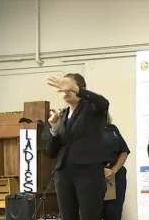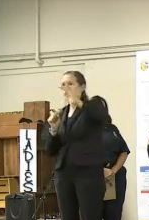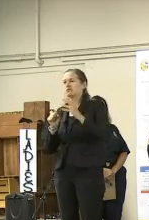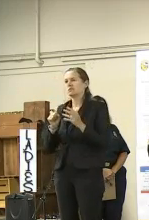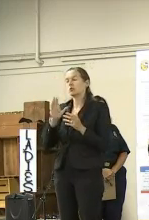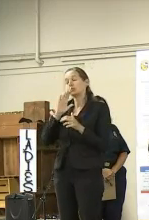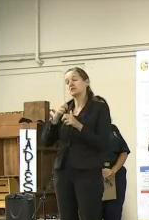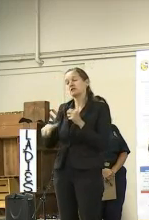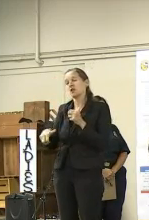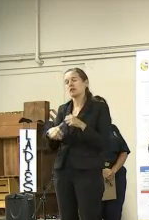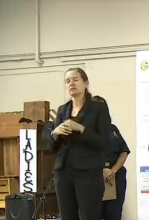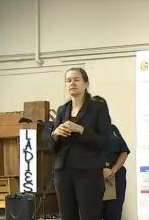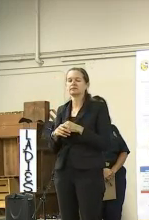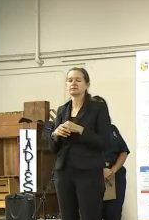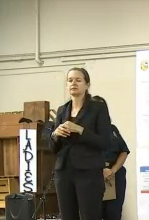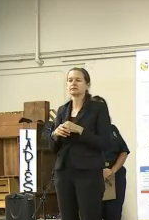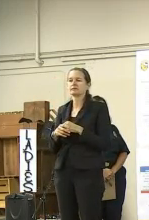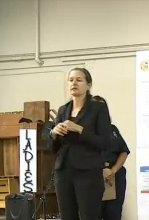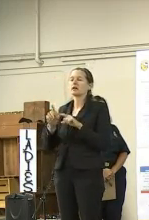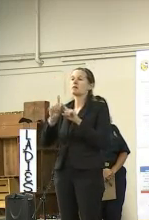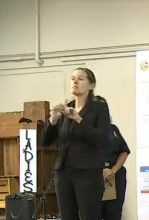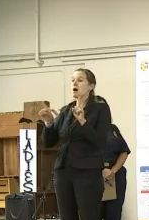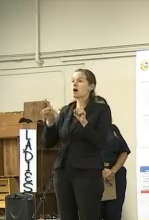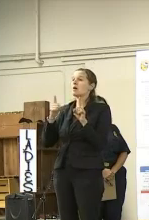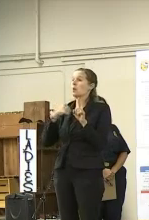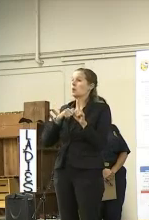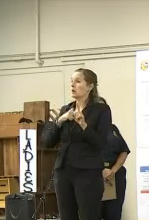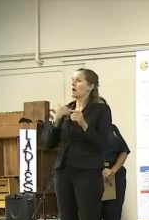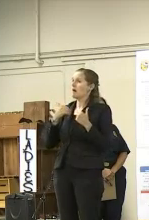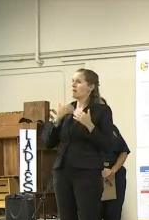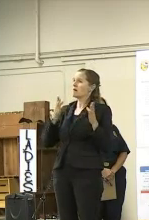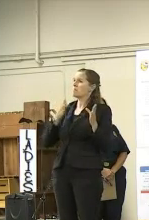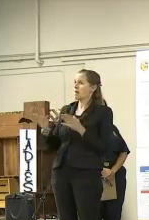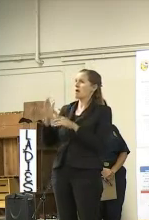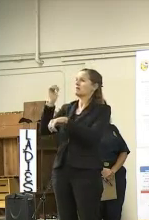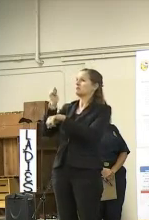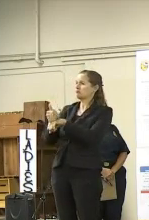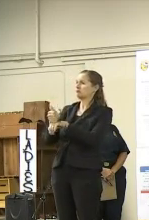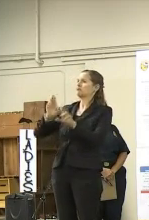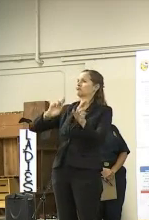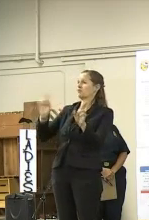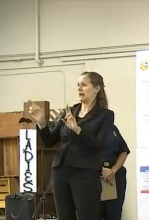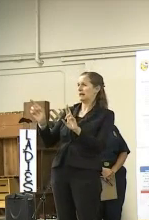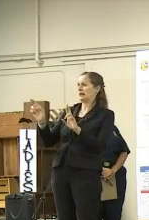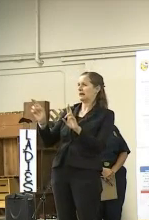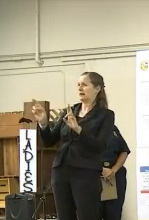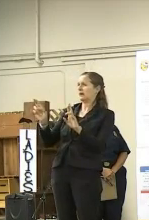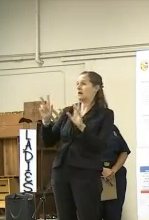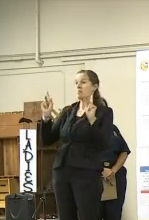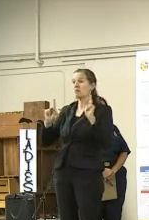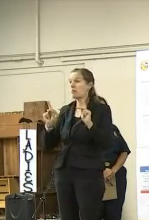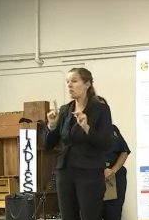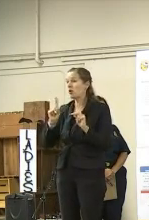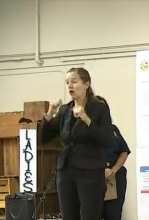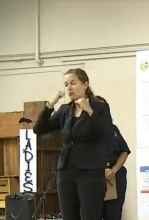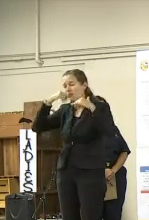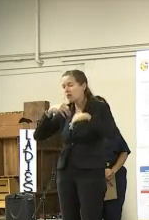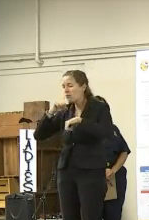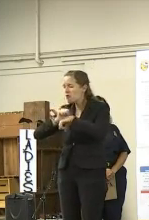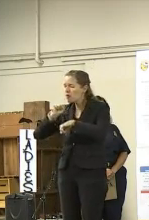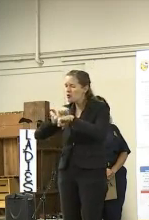what I can tell you is there is a good plan in place. The folks over there are working tirelessly every